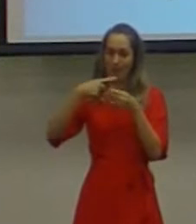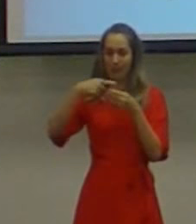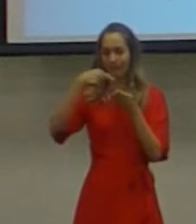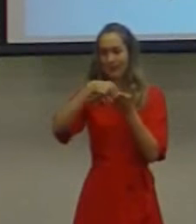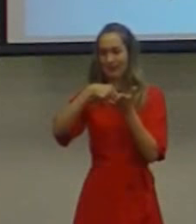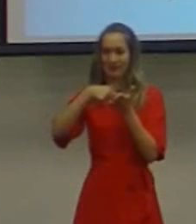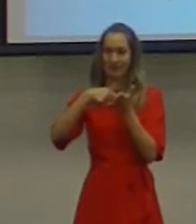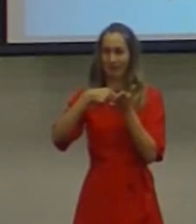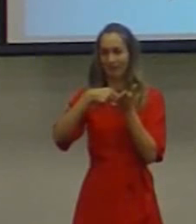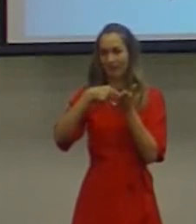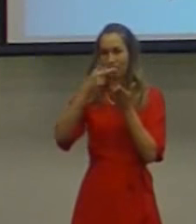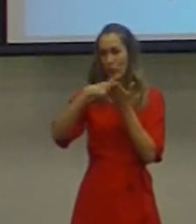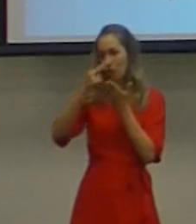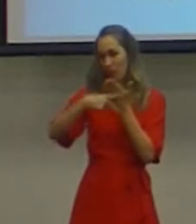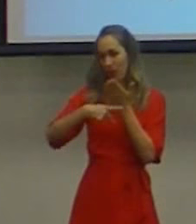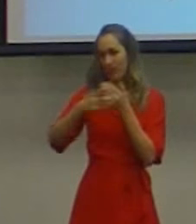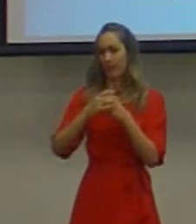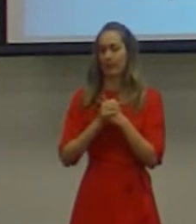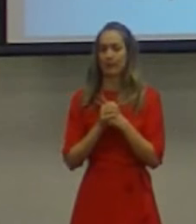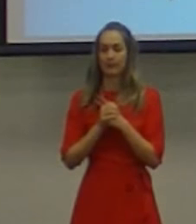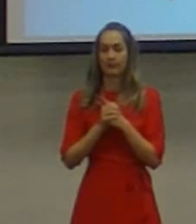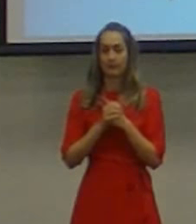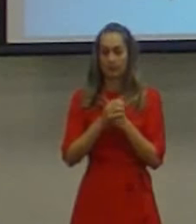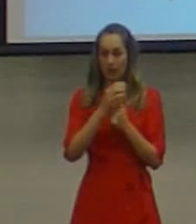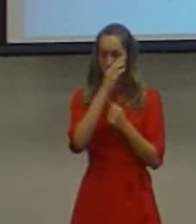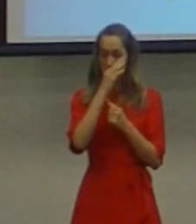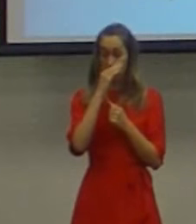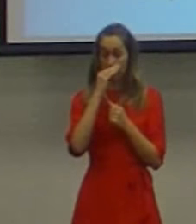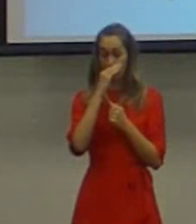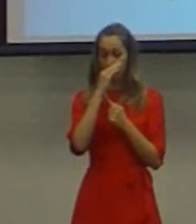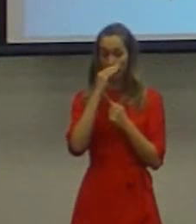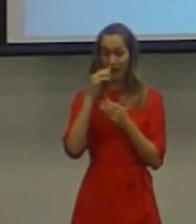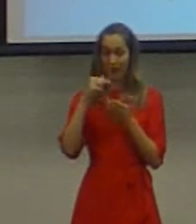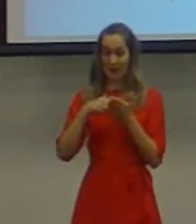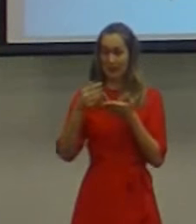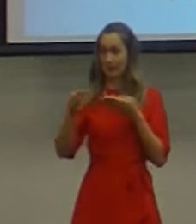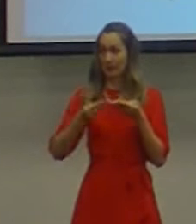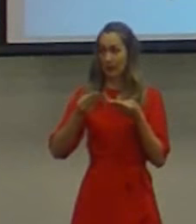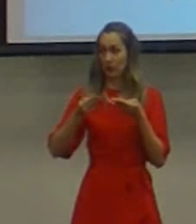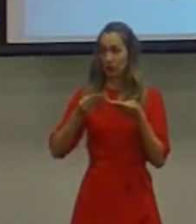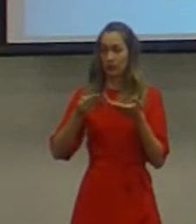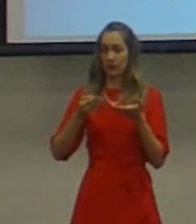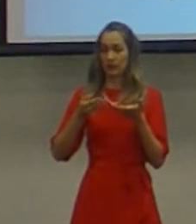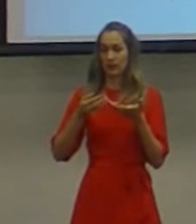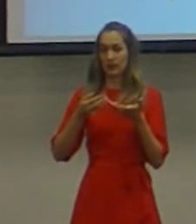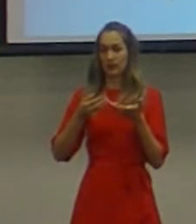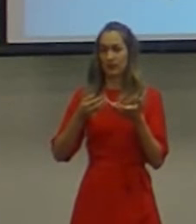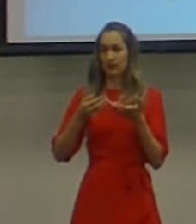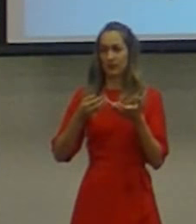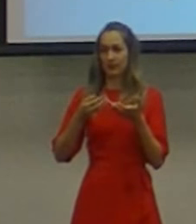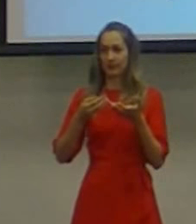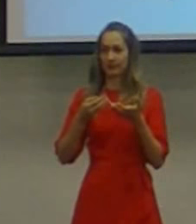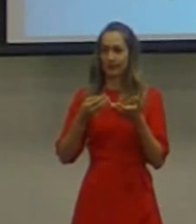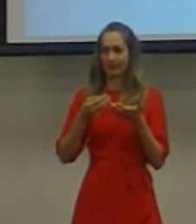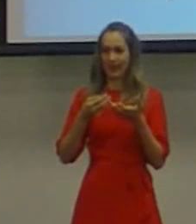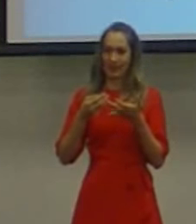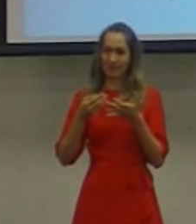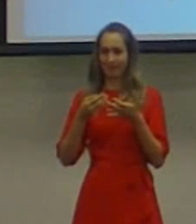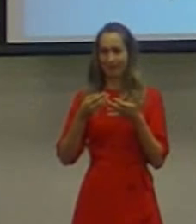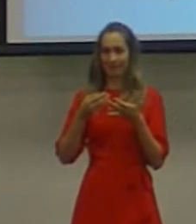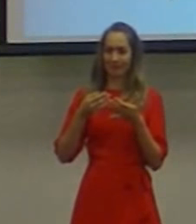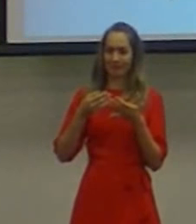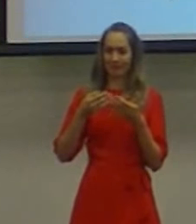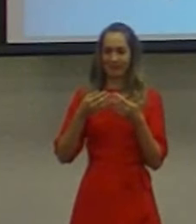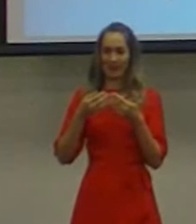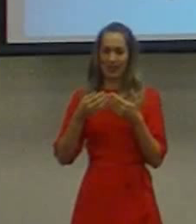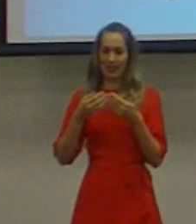of these folks were. So this ministry is an outgrowth of many things in my life.